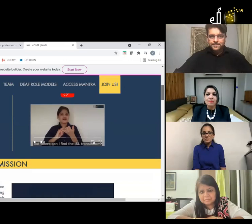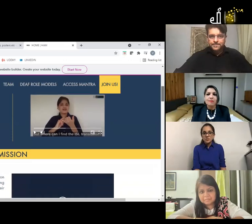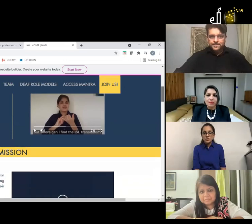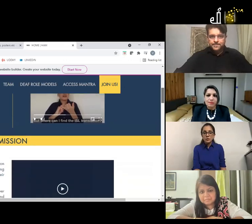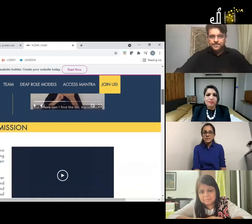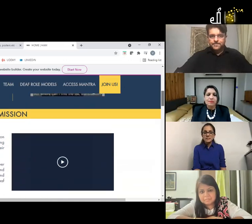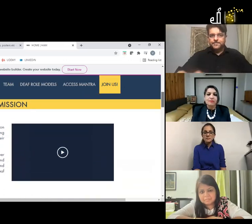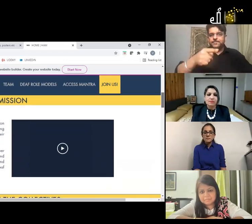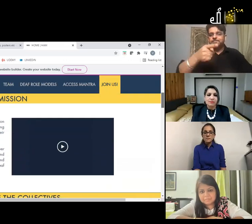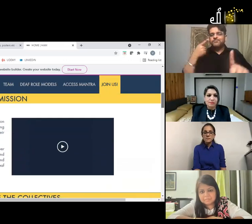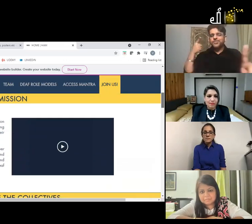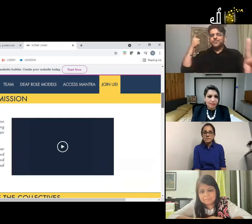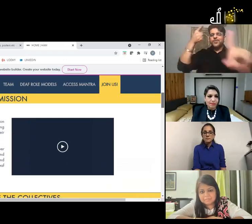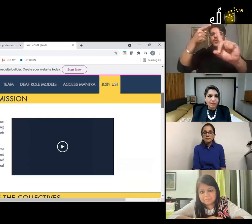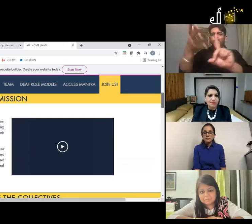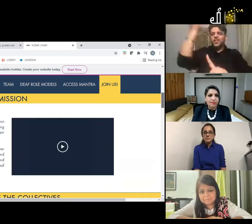Go down, please.